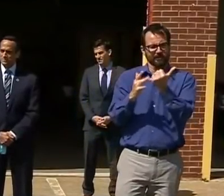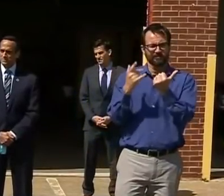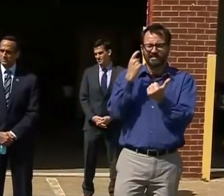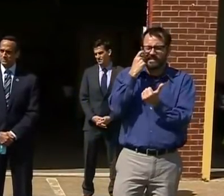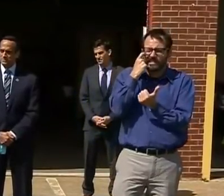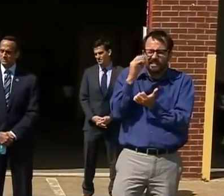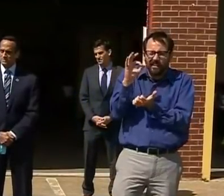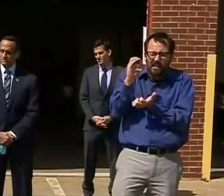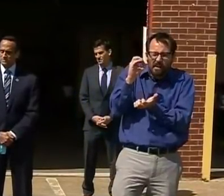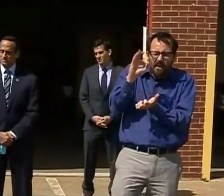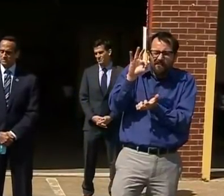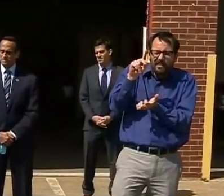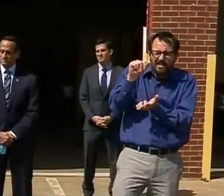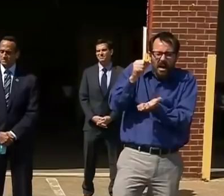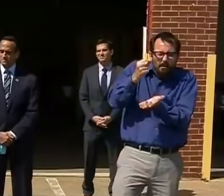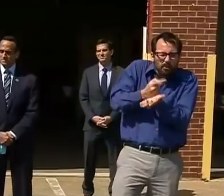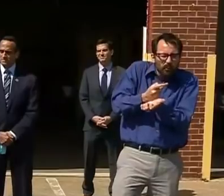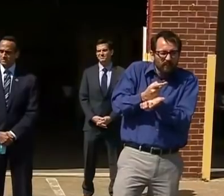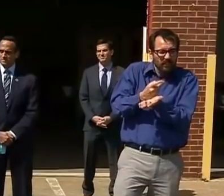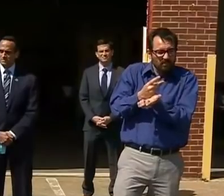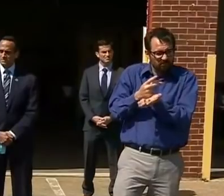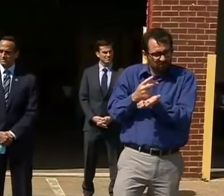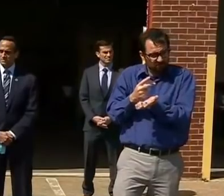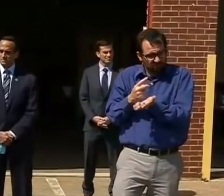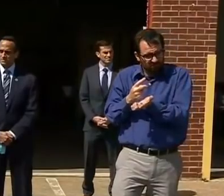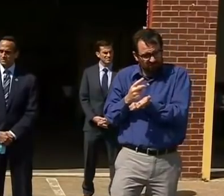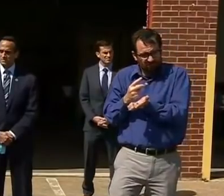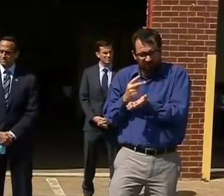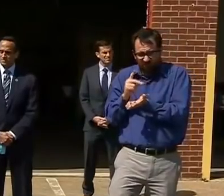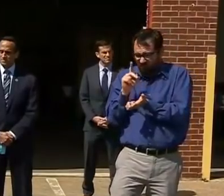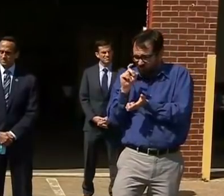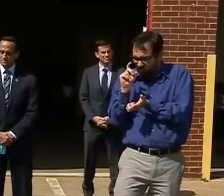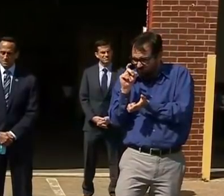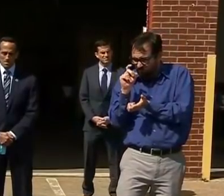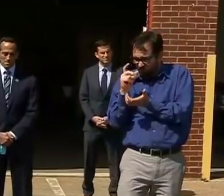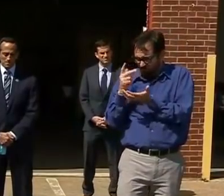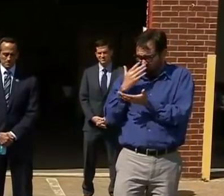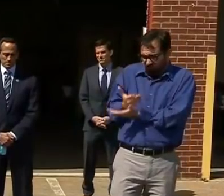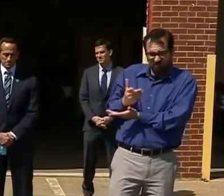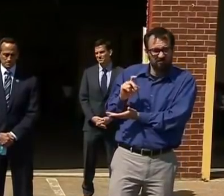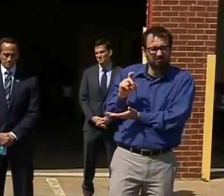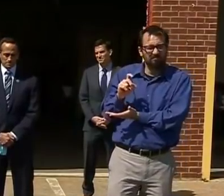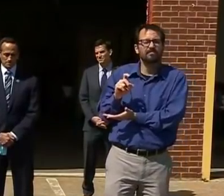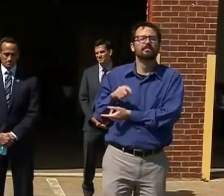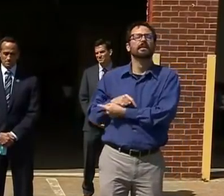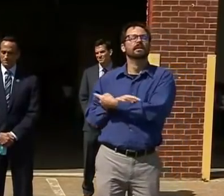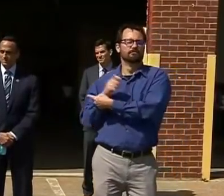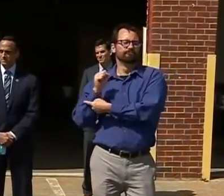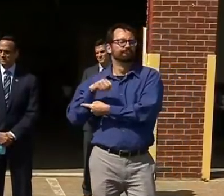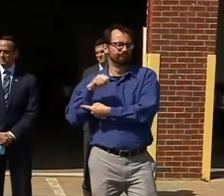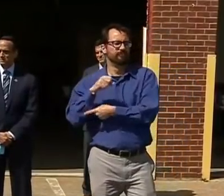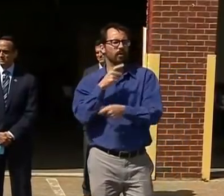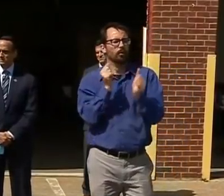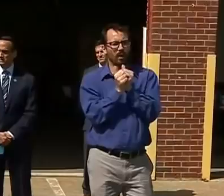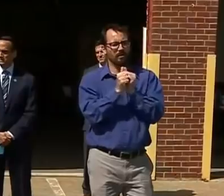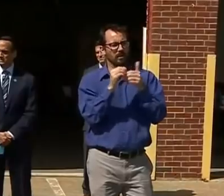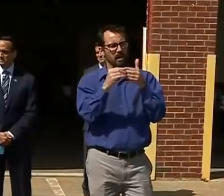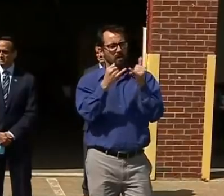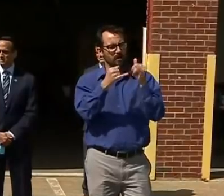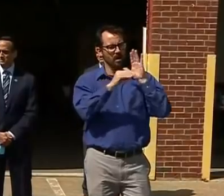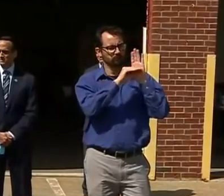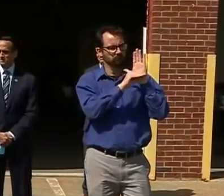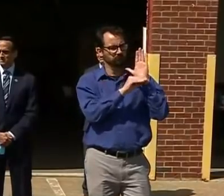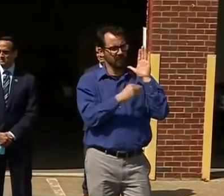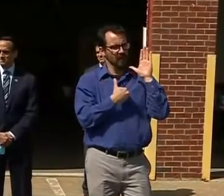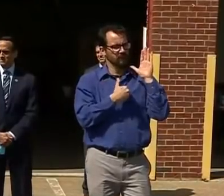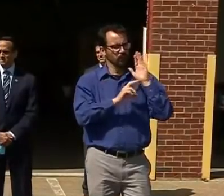guidance. That guidance notes the system and also the antecedents that led up to it. This is an area of expertise for Battelle that